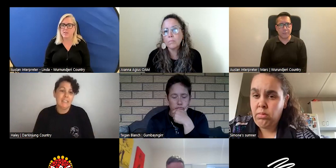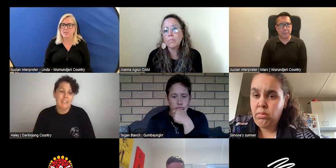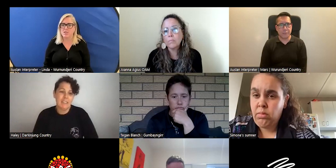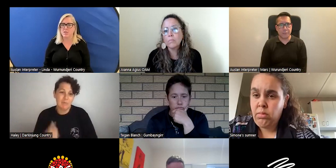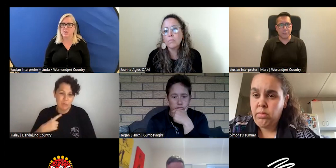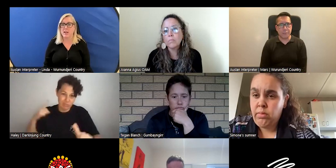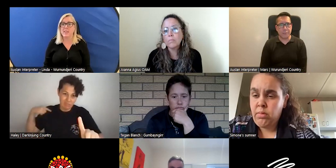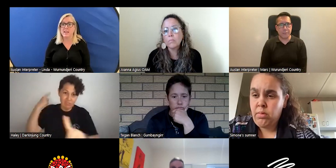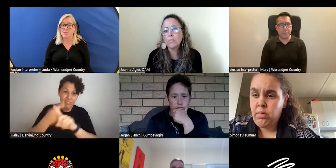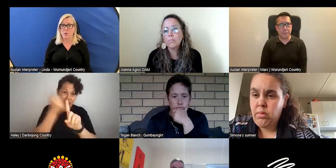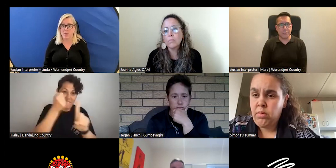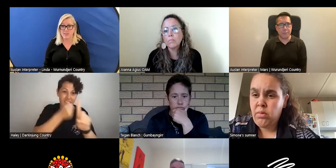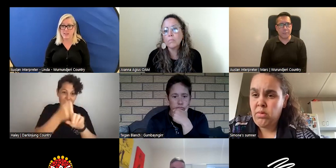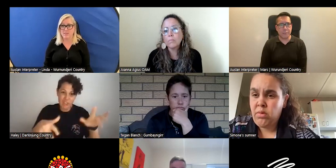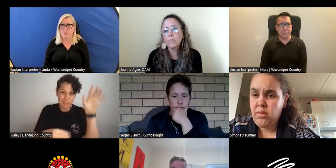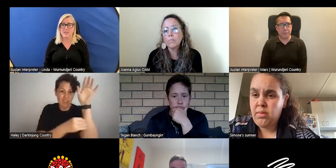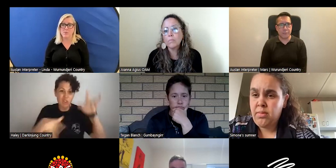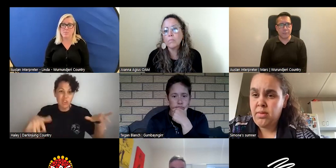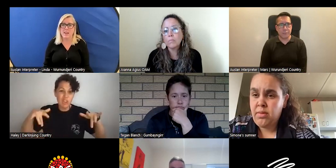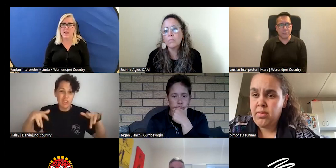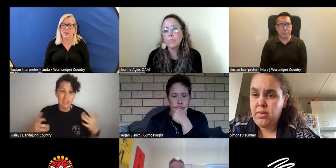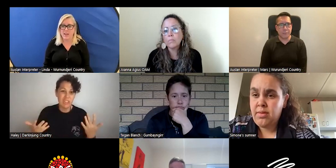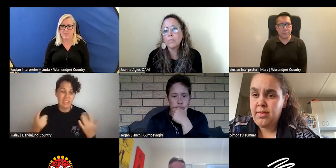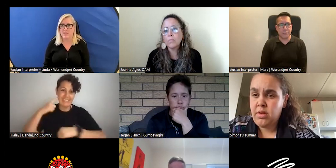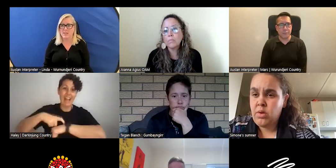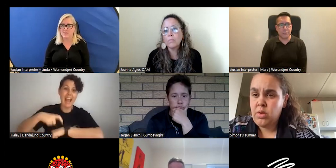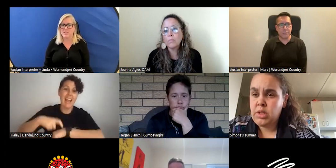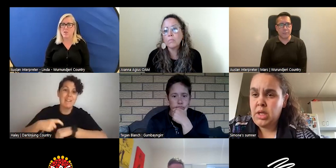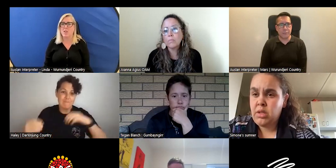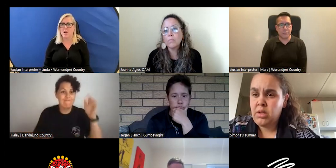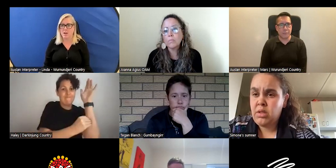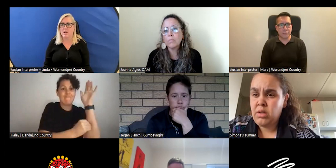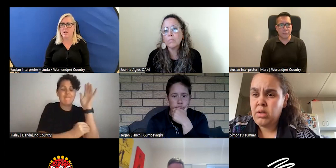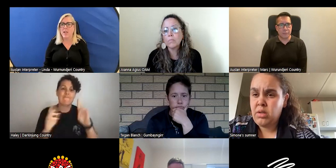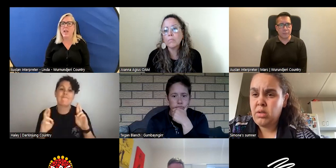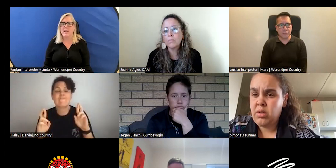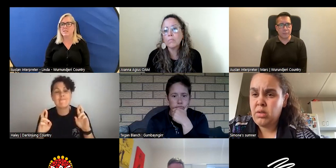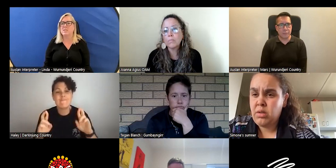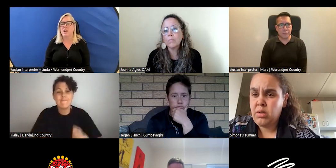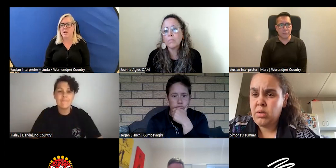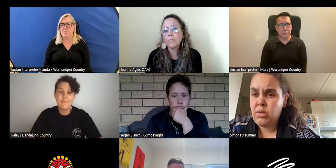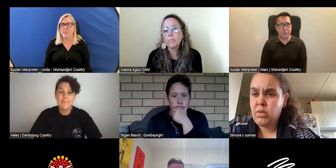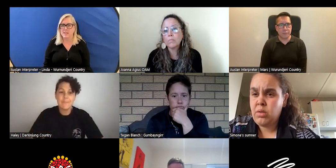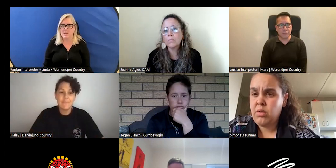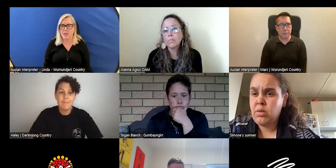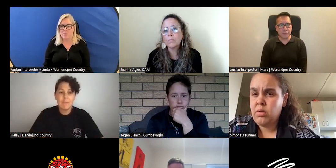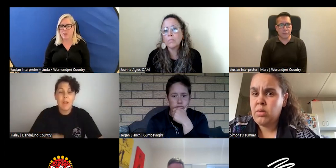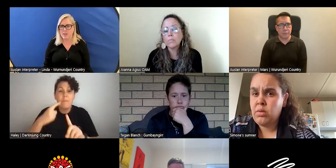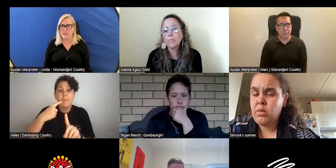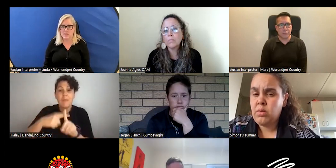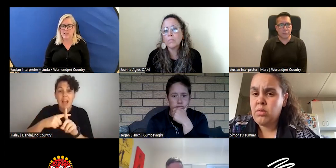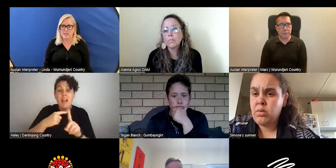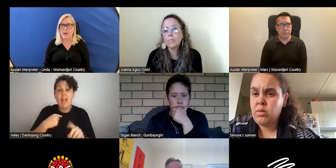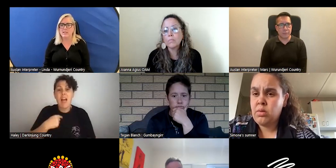to the Constitution. And that's a real positive, because we've been advocating for this for so long, and it's time that this